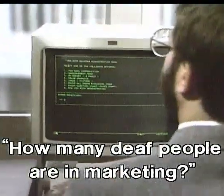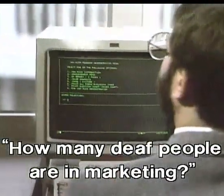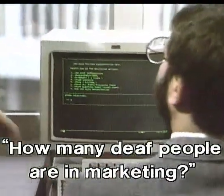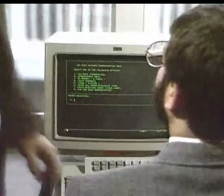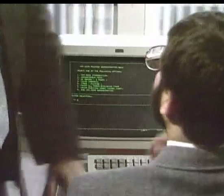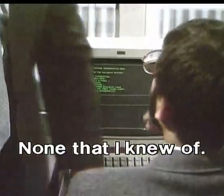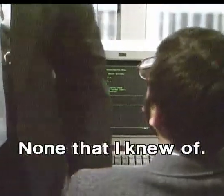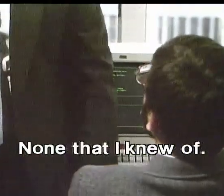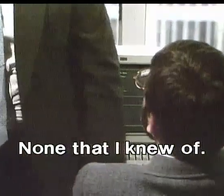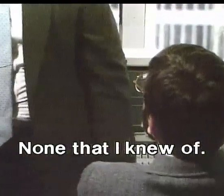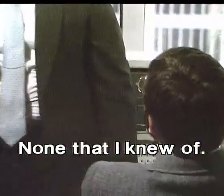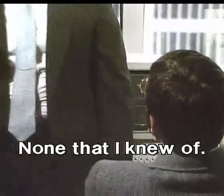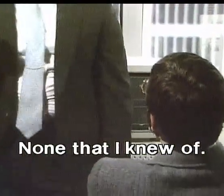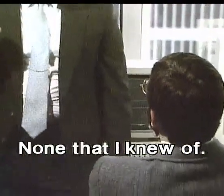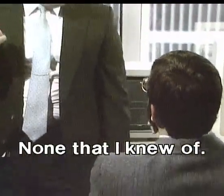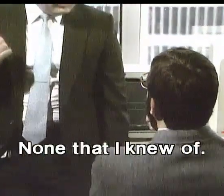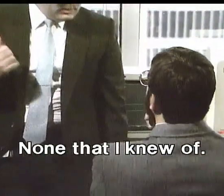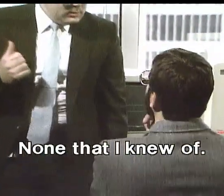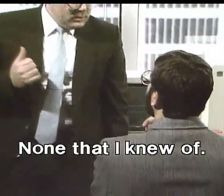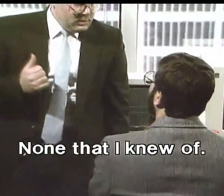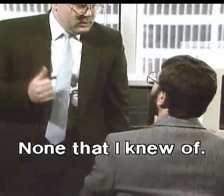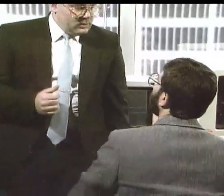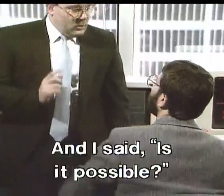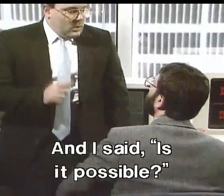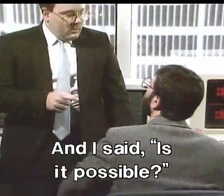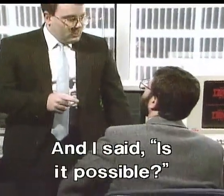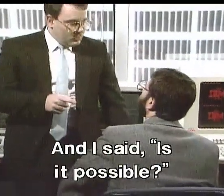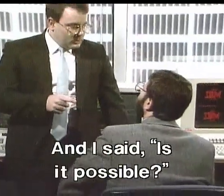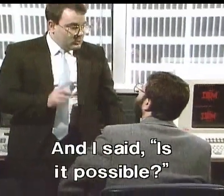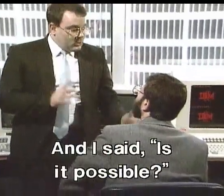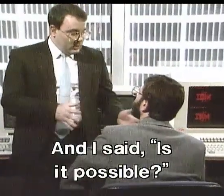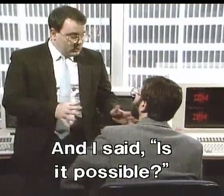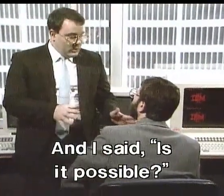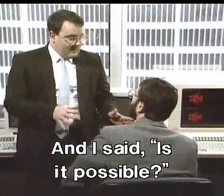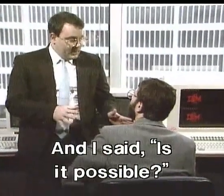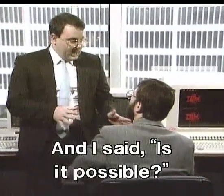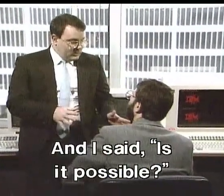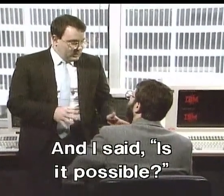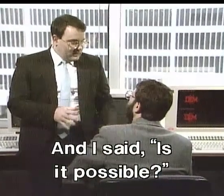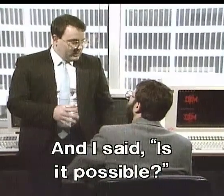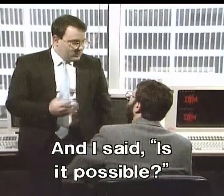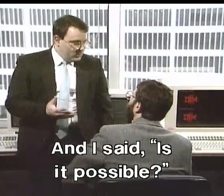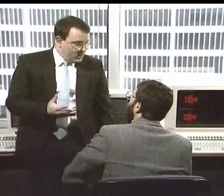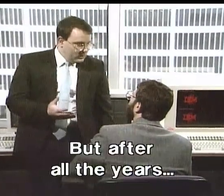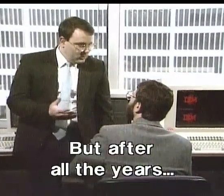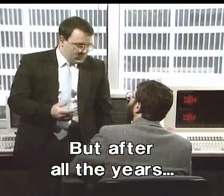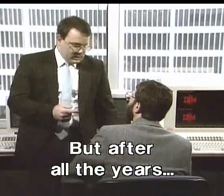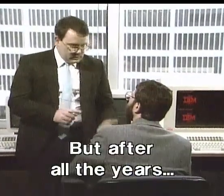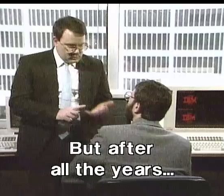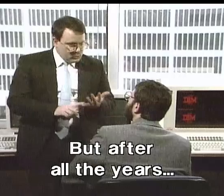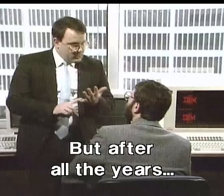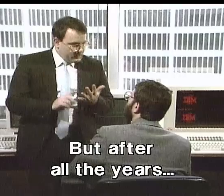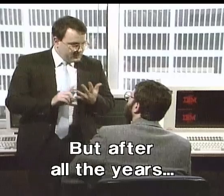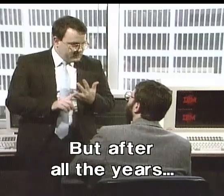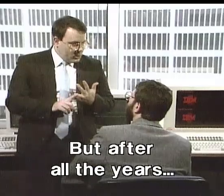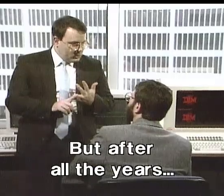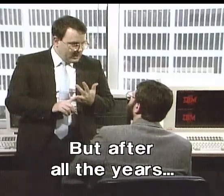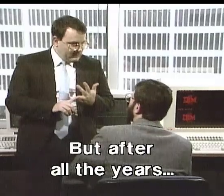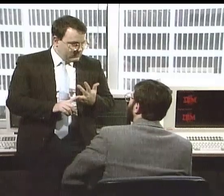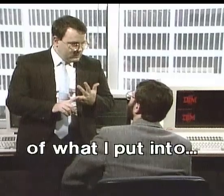None that I knew of. And I said, is it possible? But I guess after all the years of what I put in the